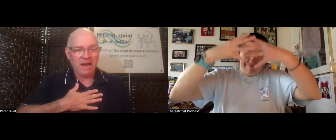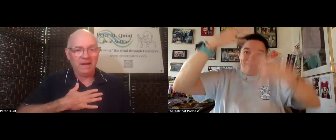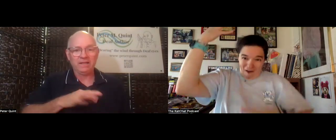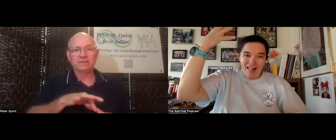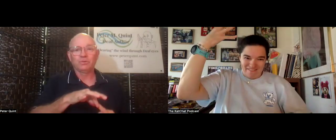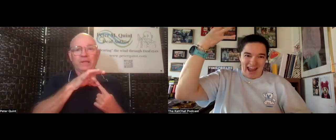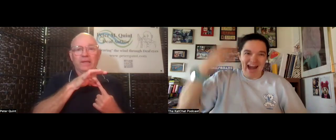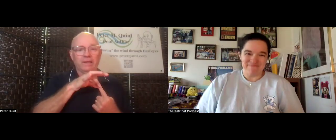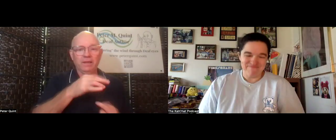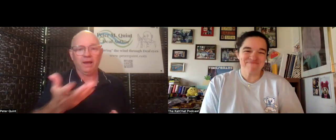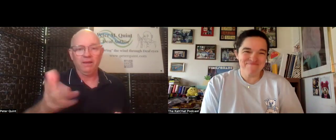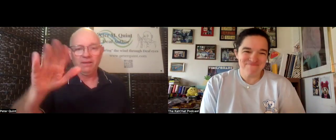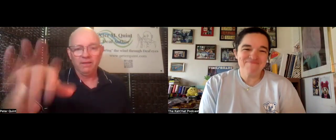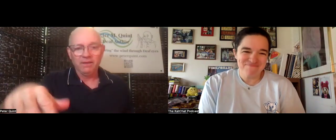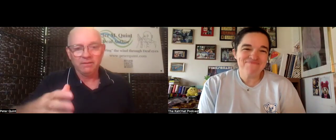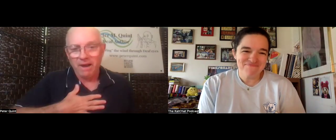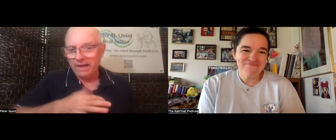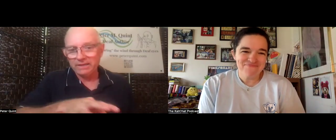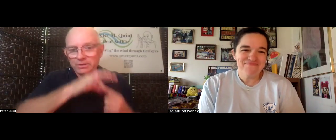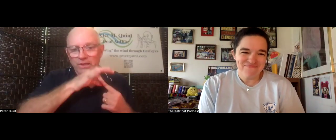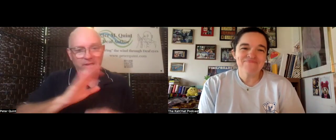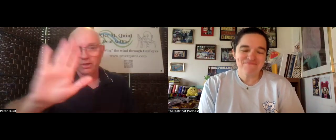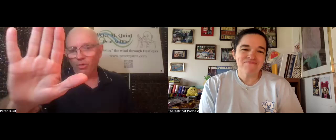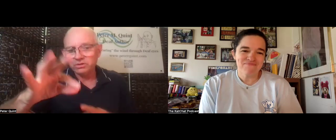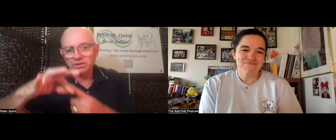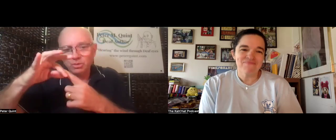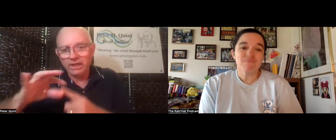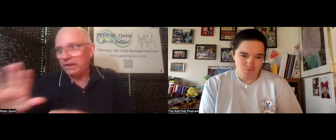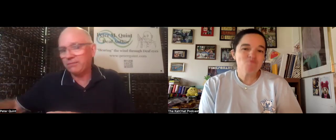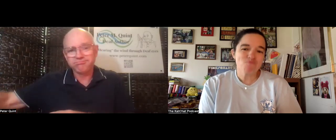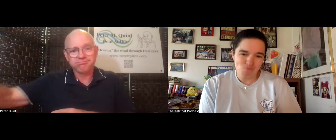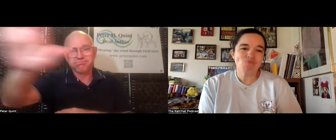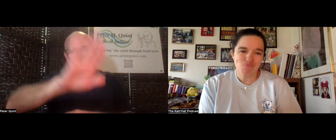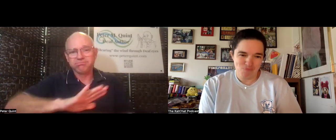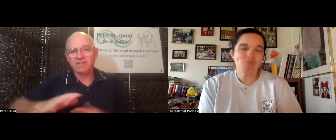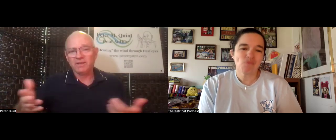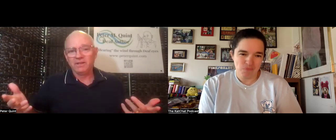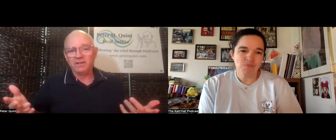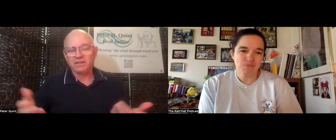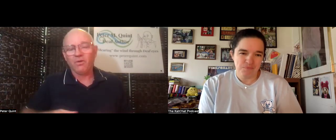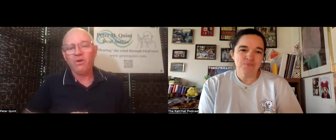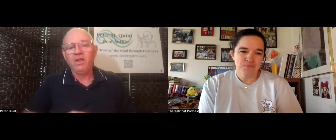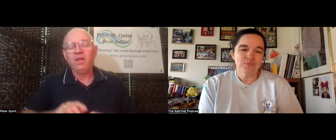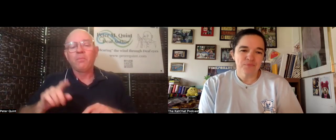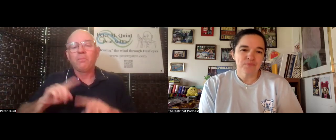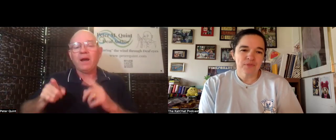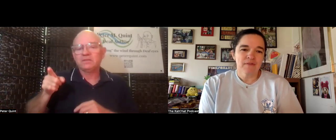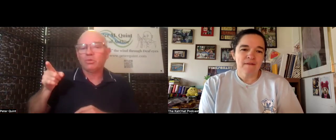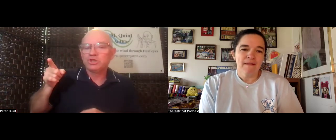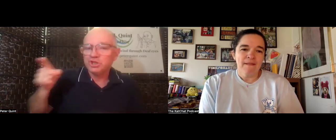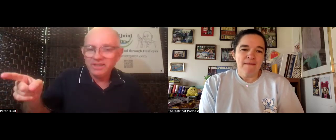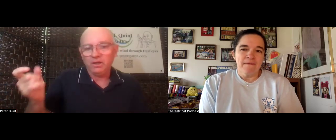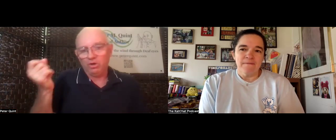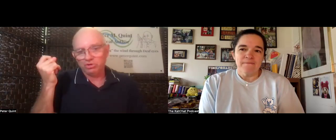It's Mine is all of that. mine is unique. Yours is unique. you know. But